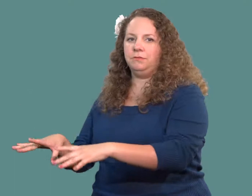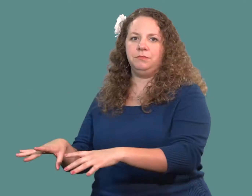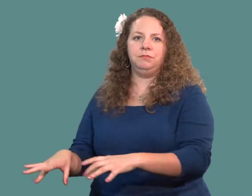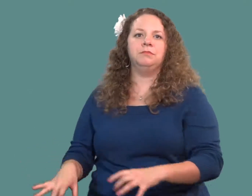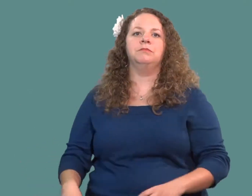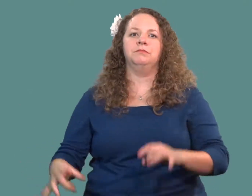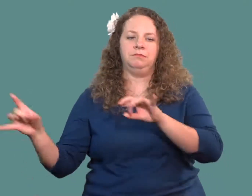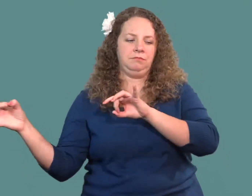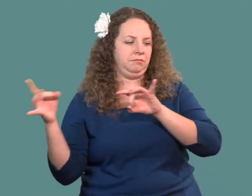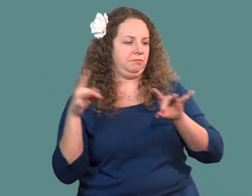them.